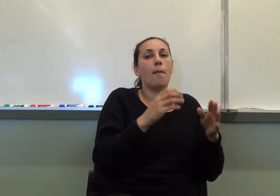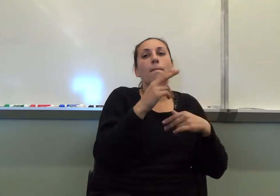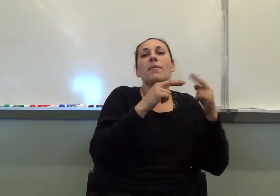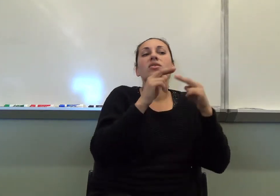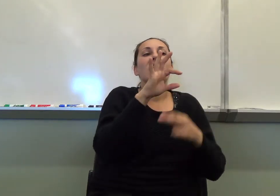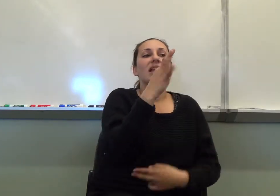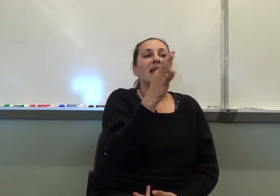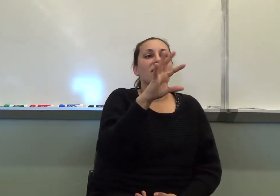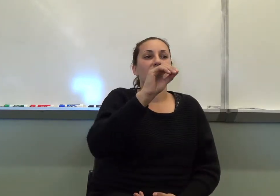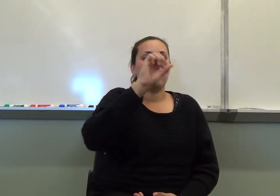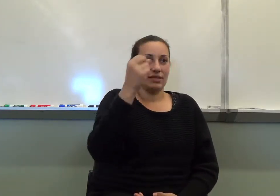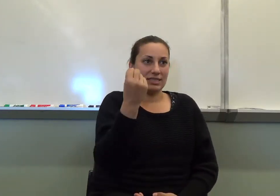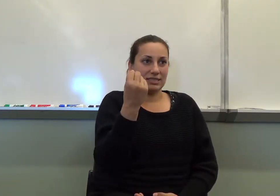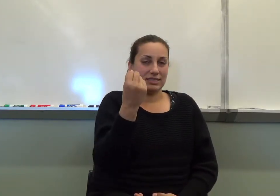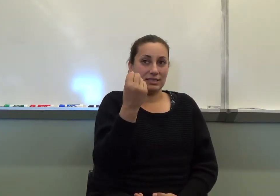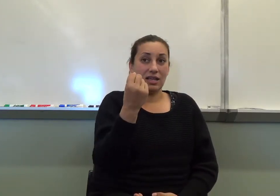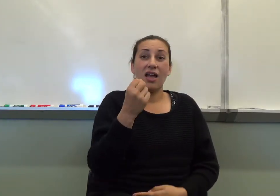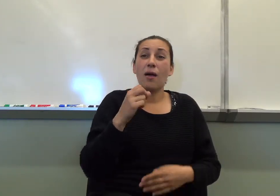bid means as cheap as you can get it.